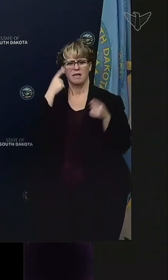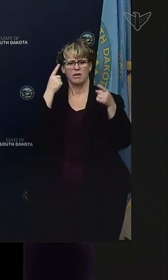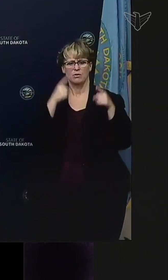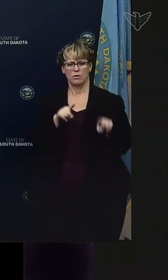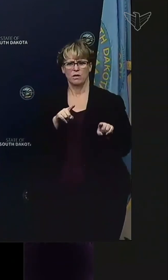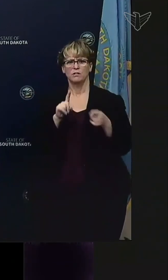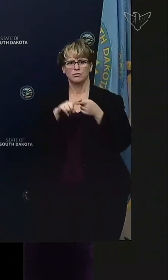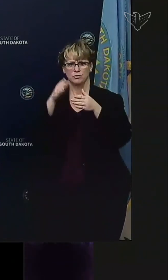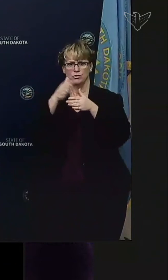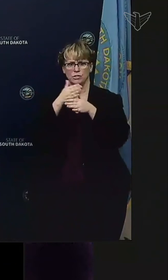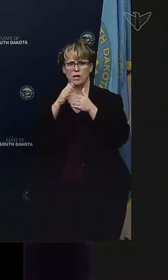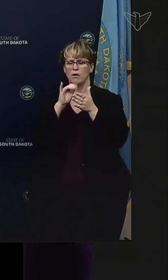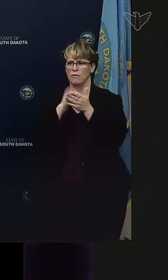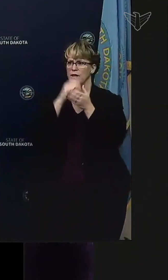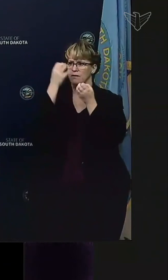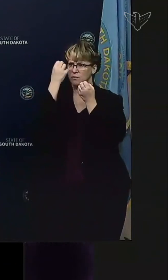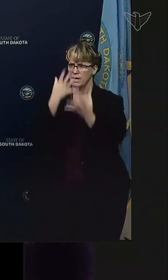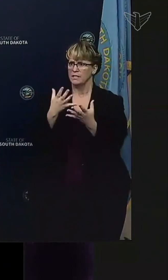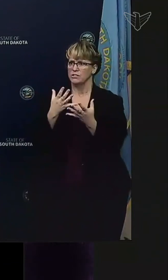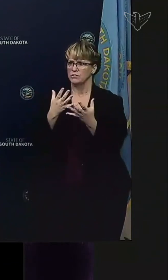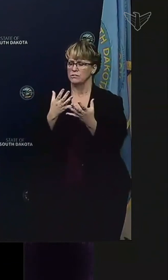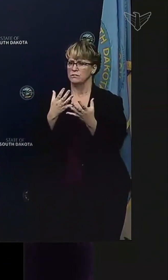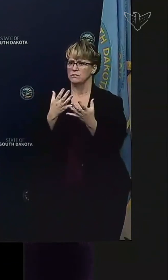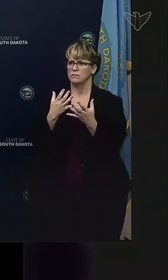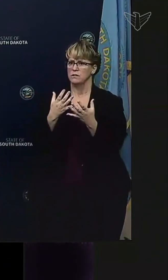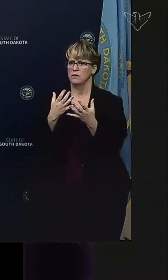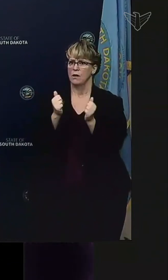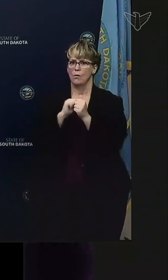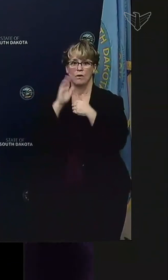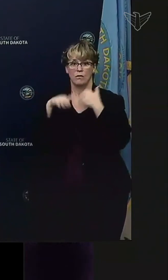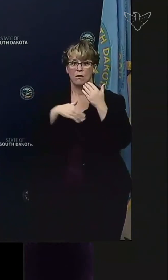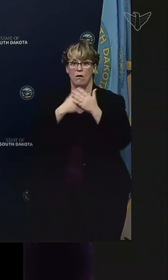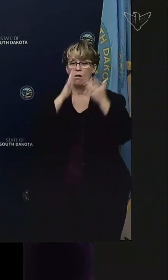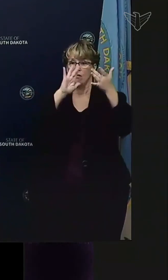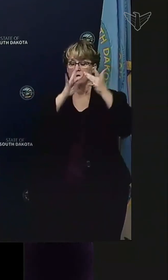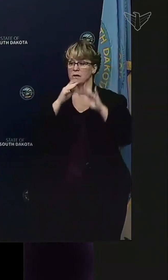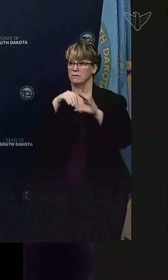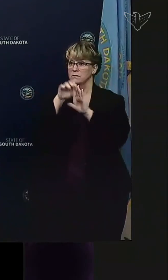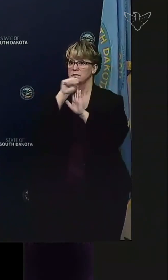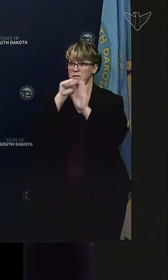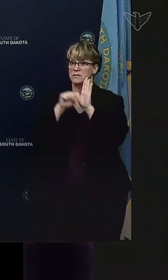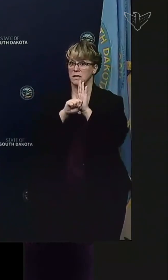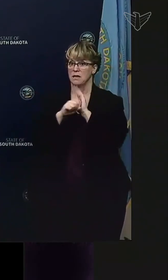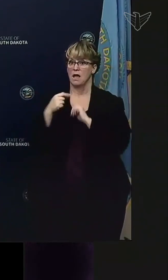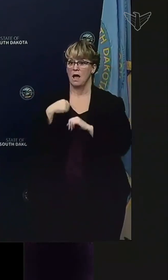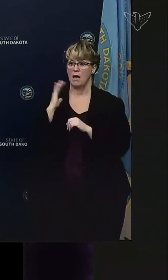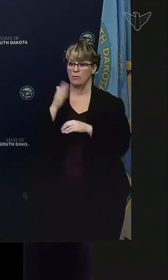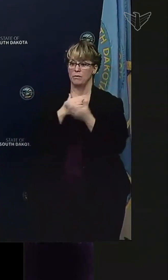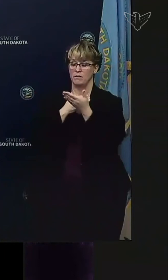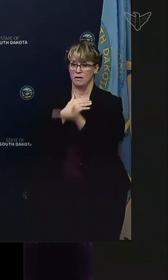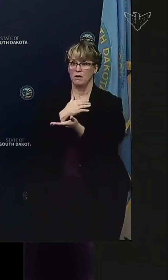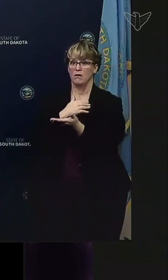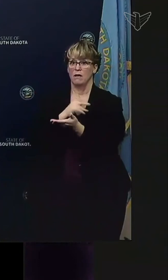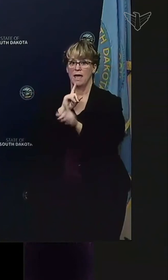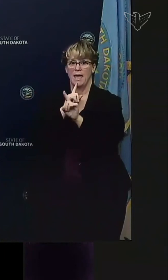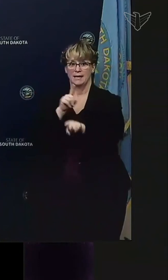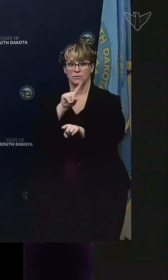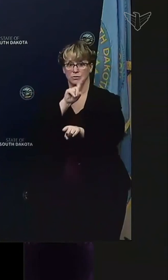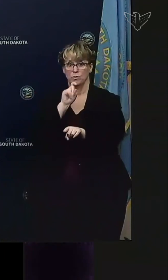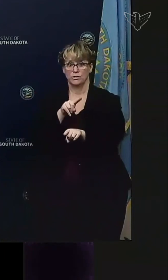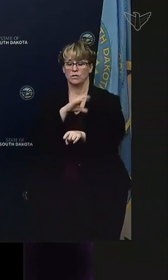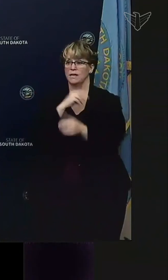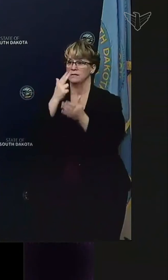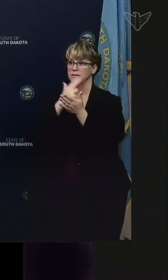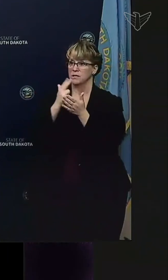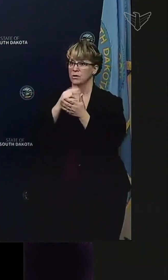agreed to share the footage and the video stream with all the networks in the state, and I will be there answering questions, as well